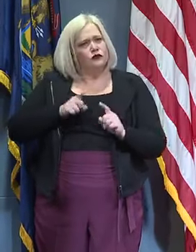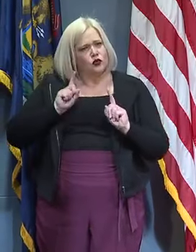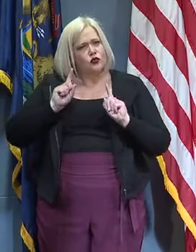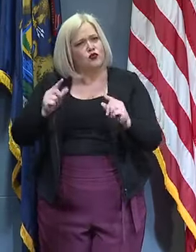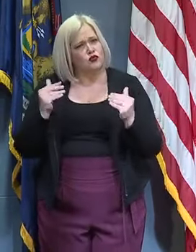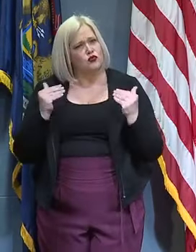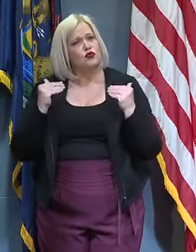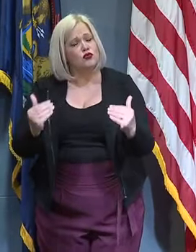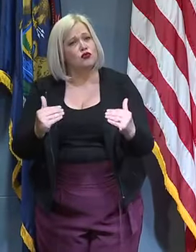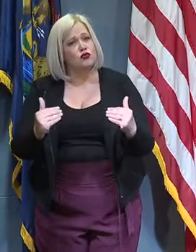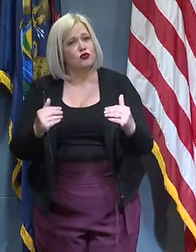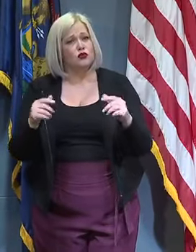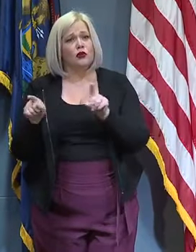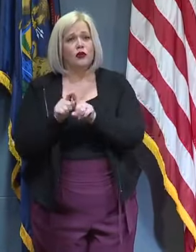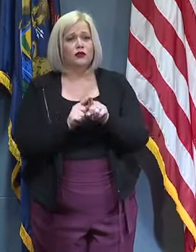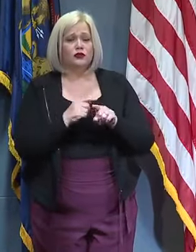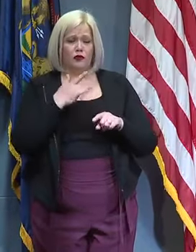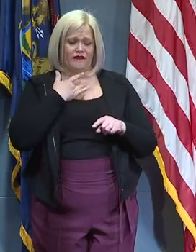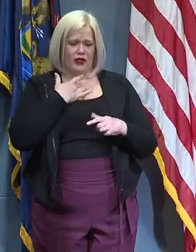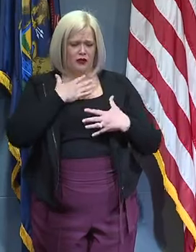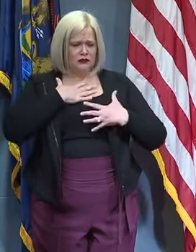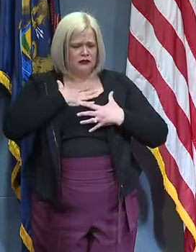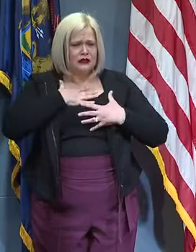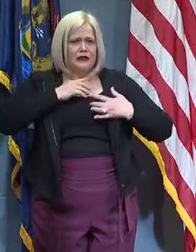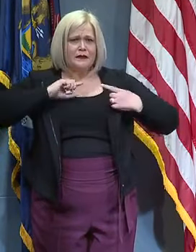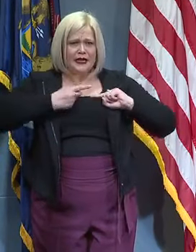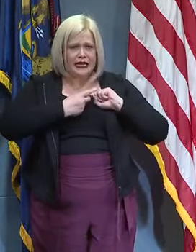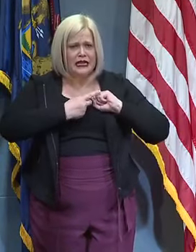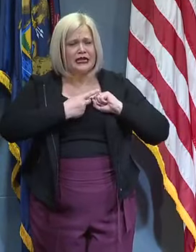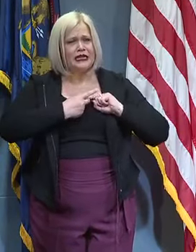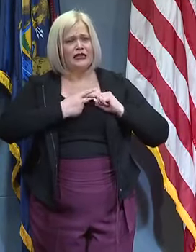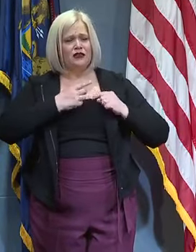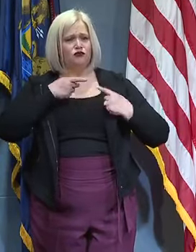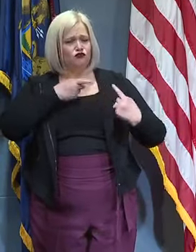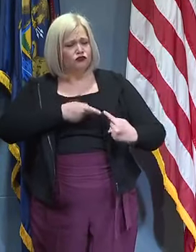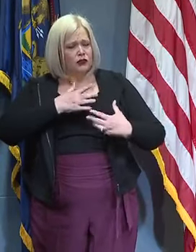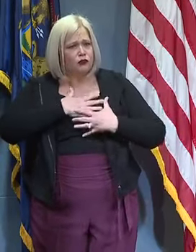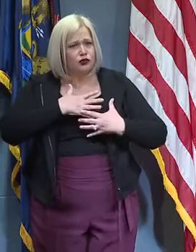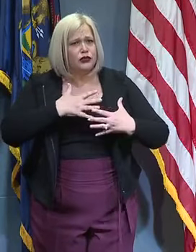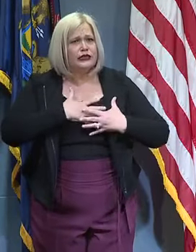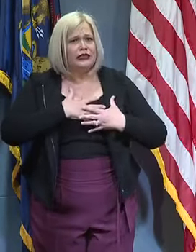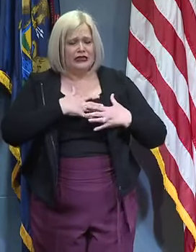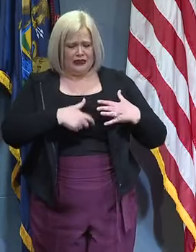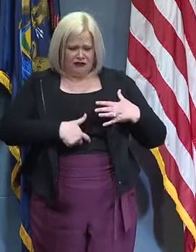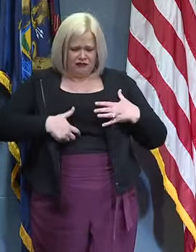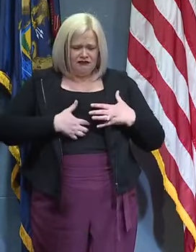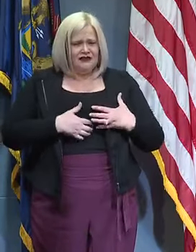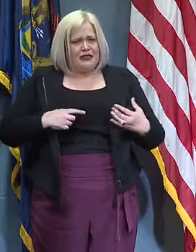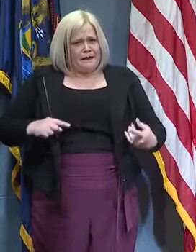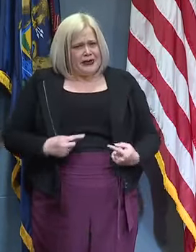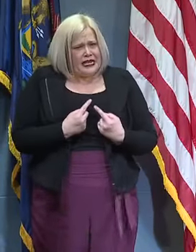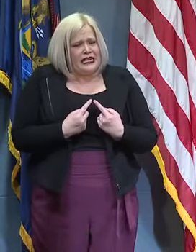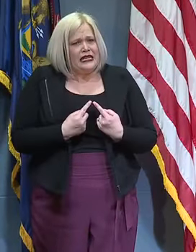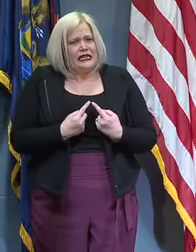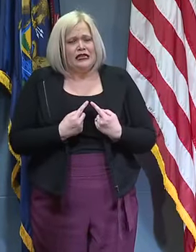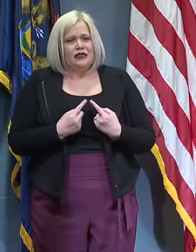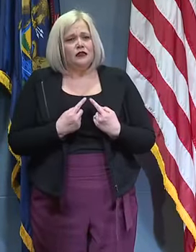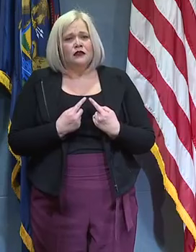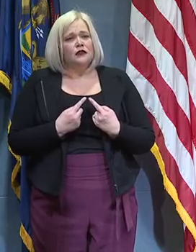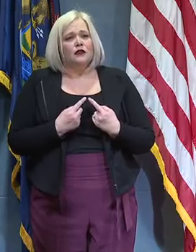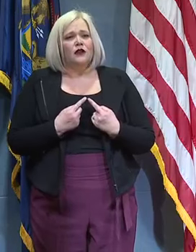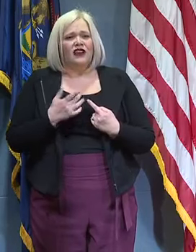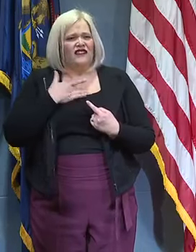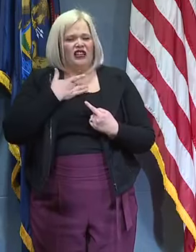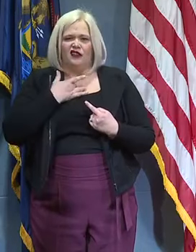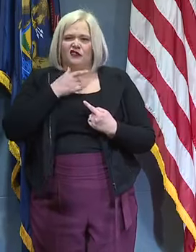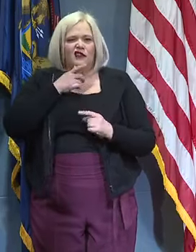emergency, chest pain, difficulty breathing, worsening stomach pain, do not delay seeking medical care. Our